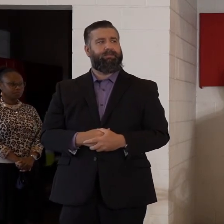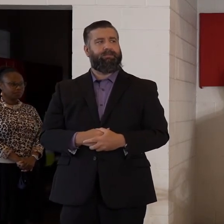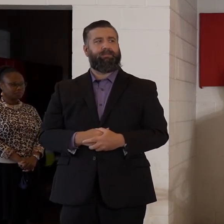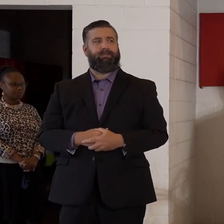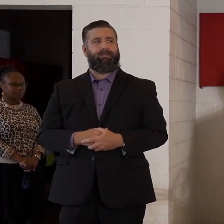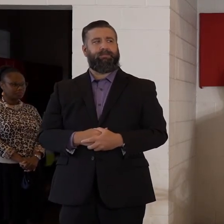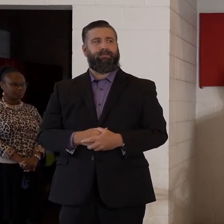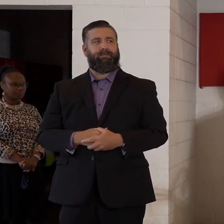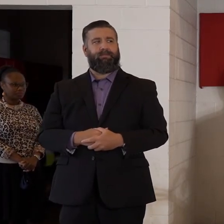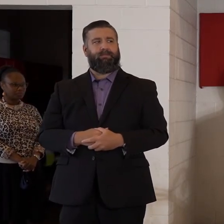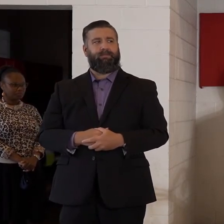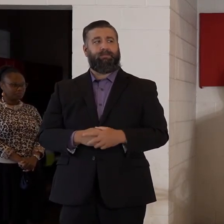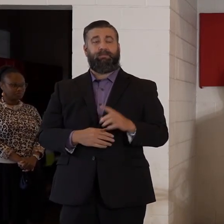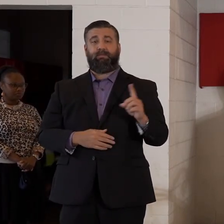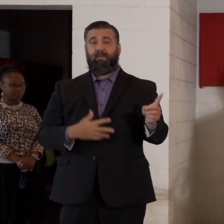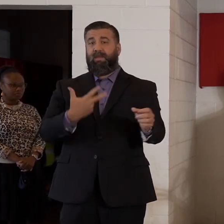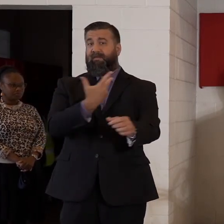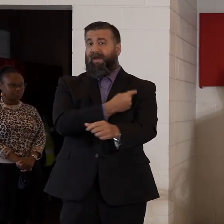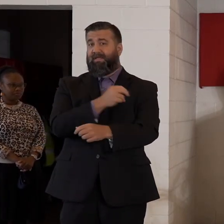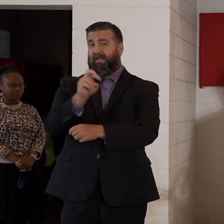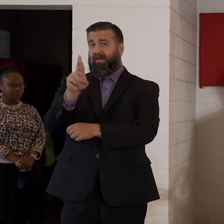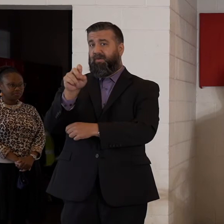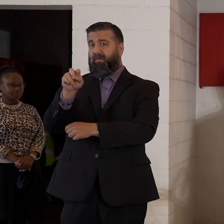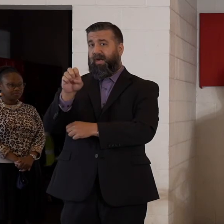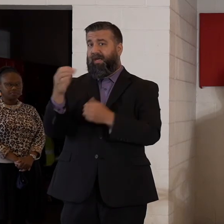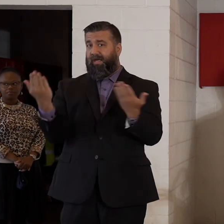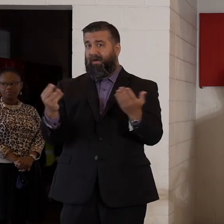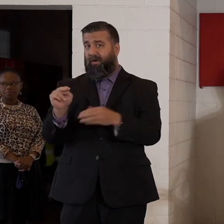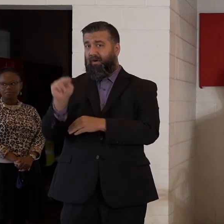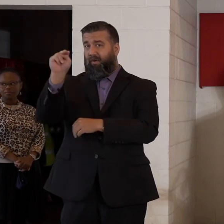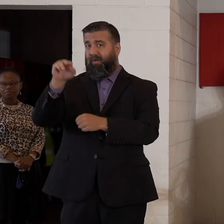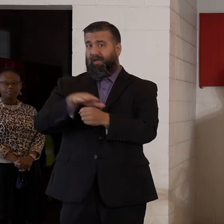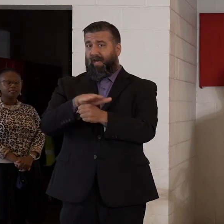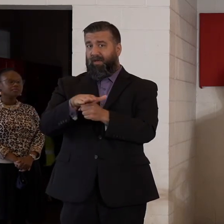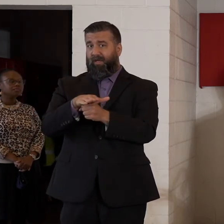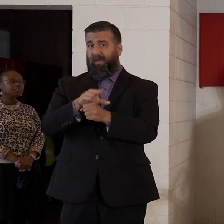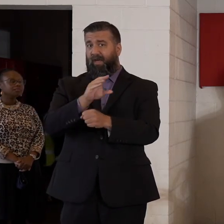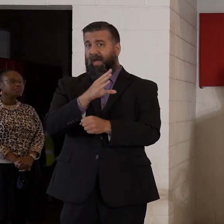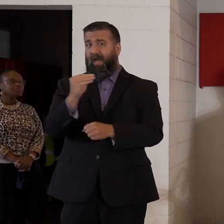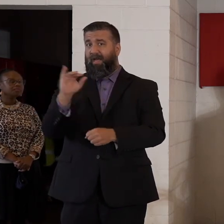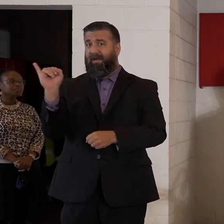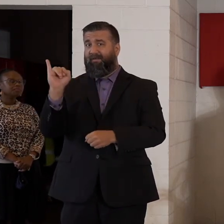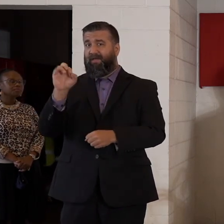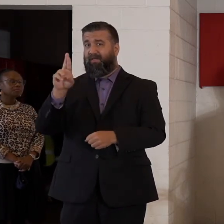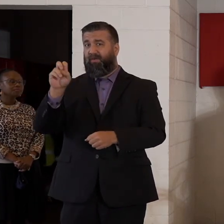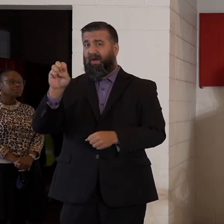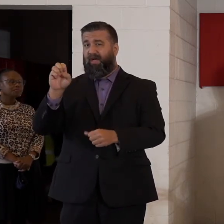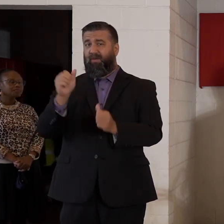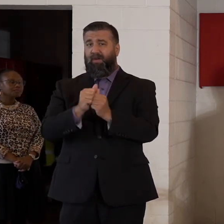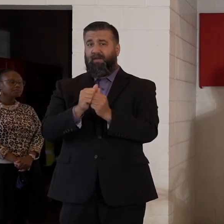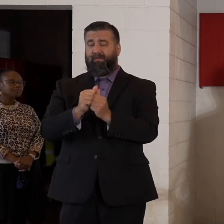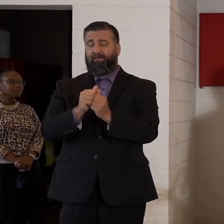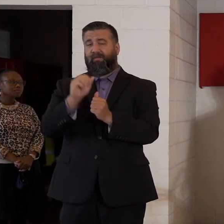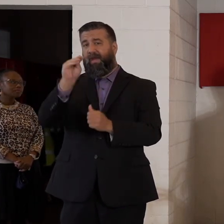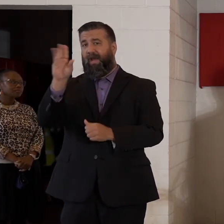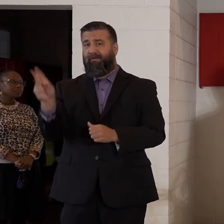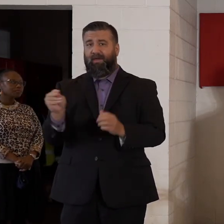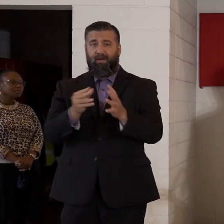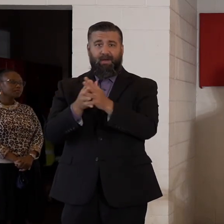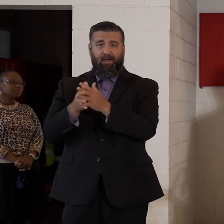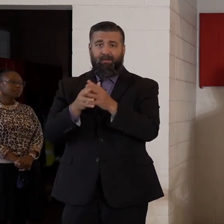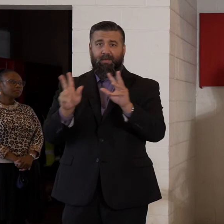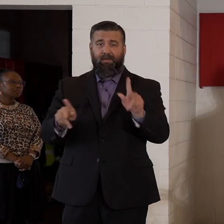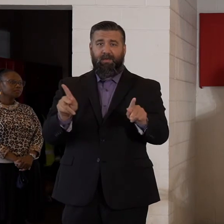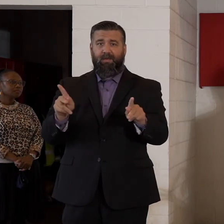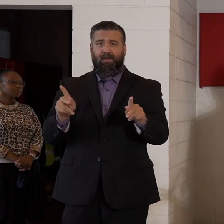the vaccination rate in North County and the infection rate among African American community in particular, how important do you